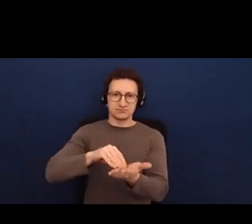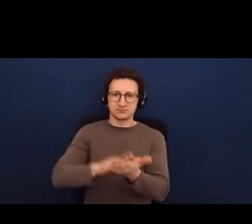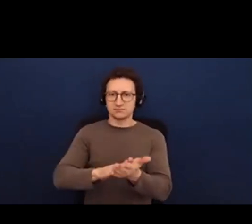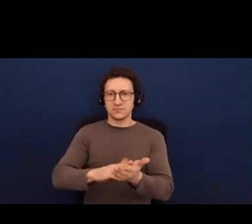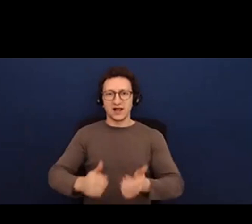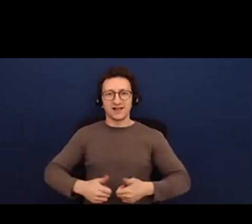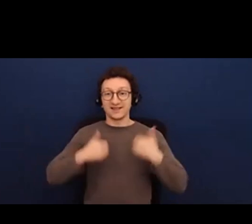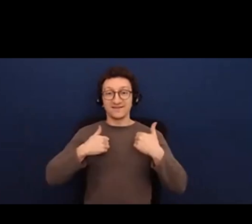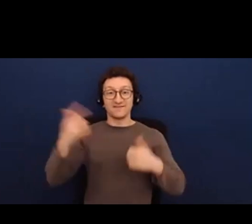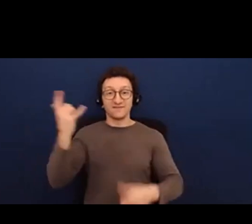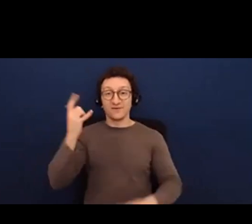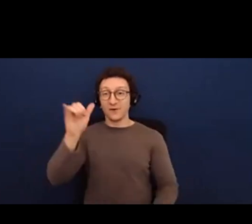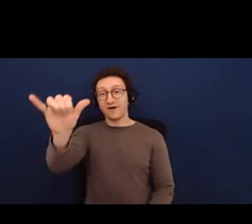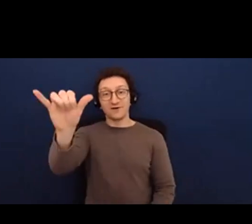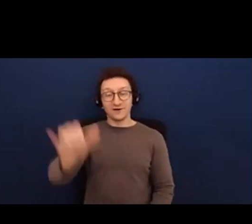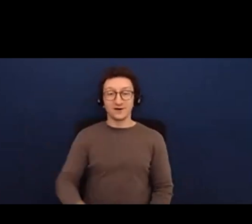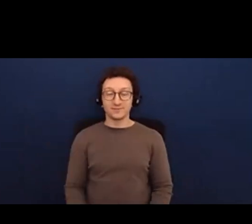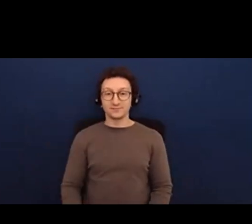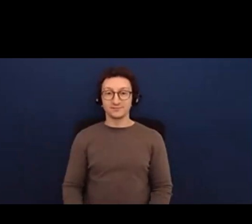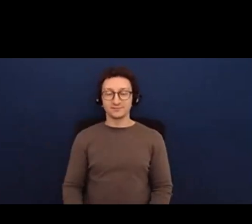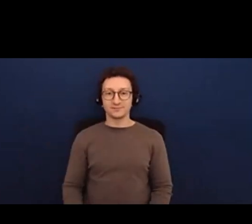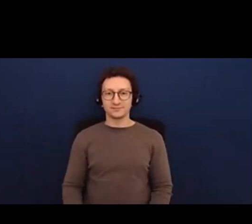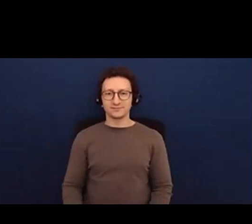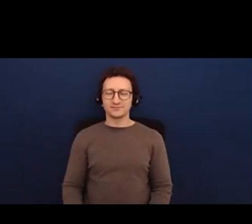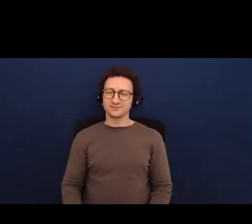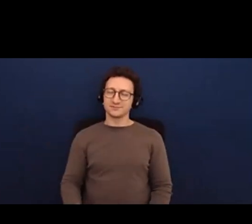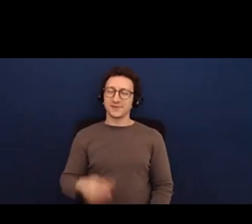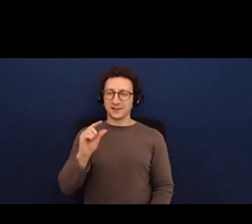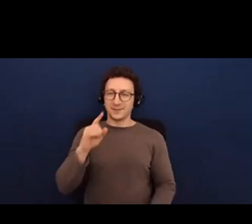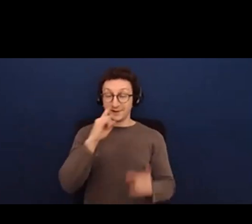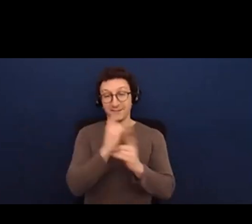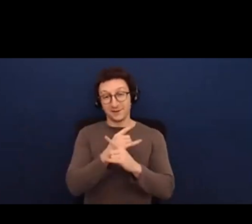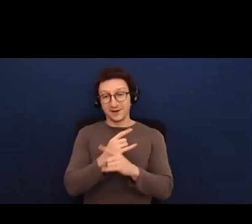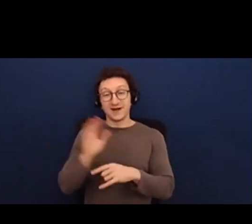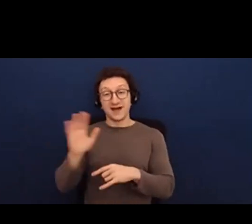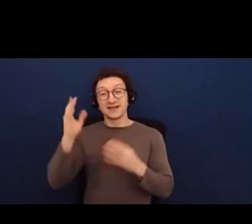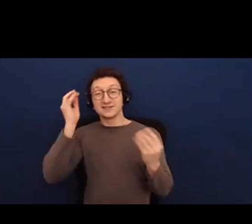that is, in a sense, a paradox. Well, the point is